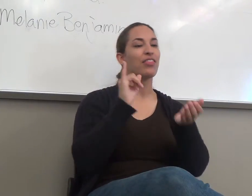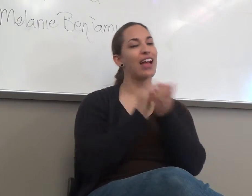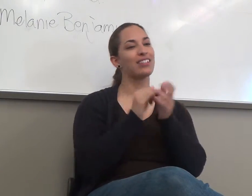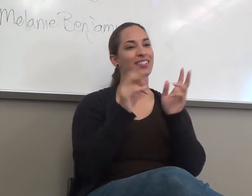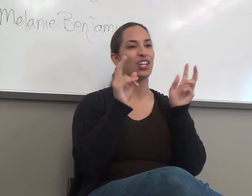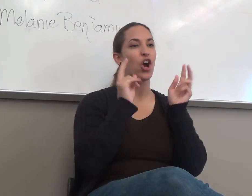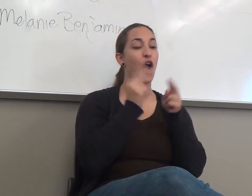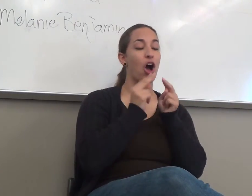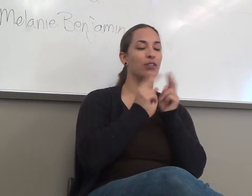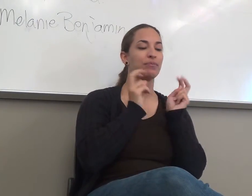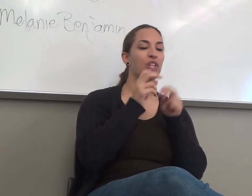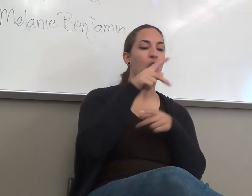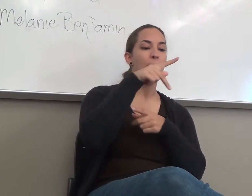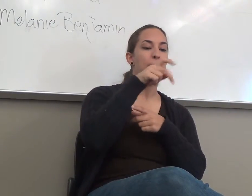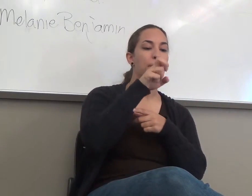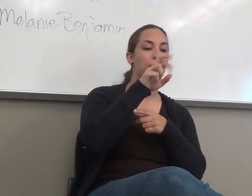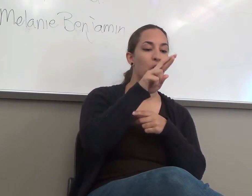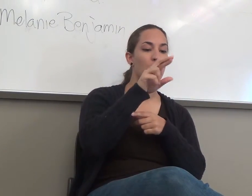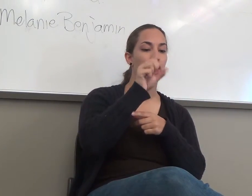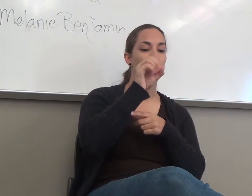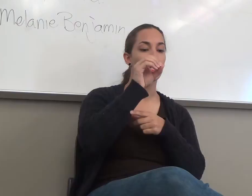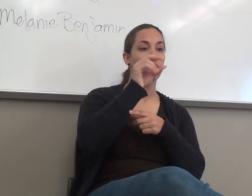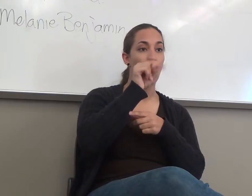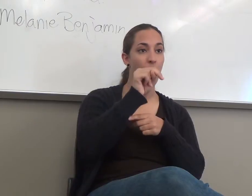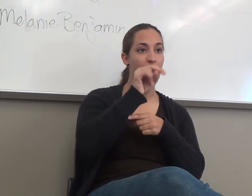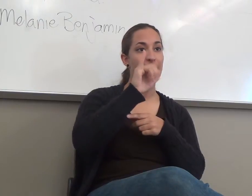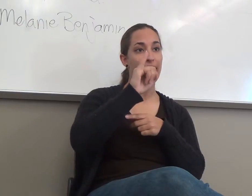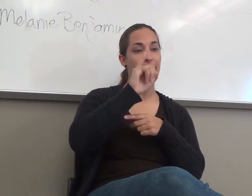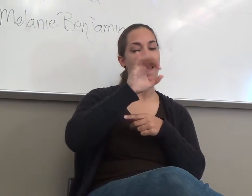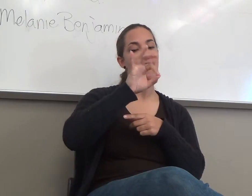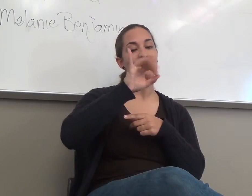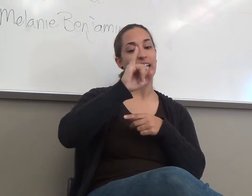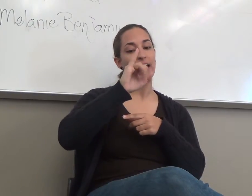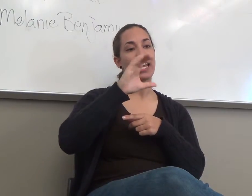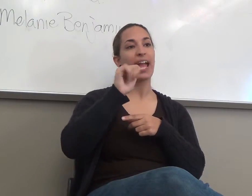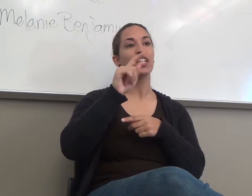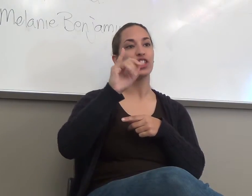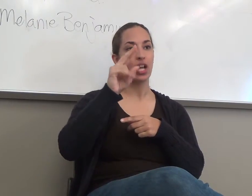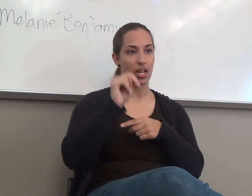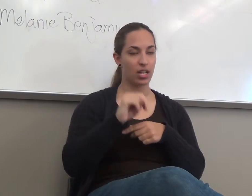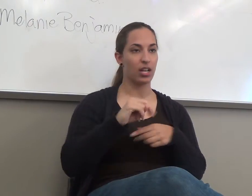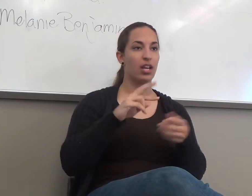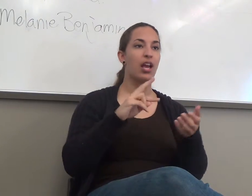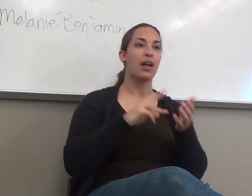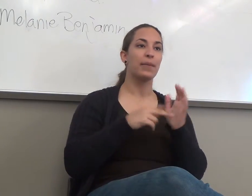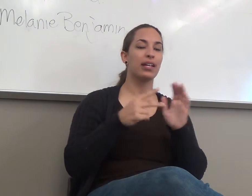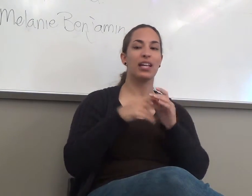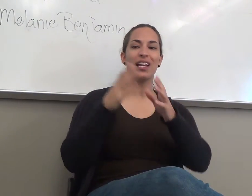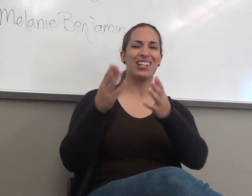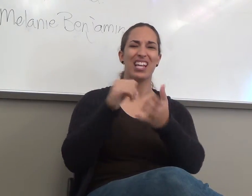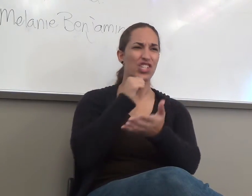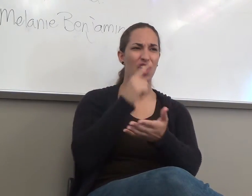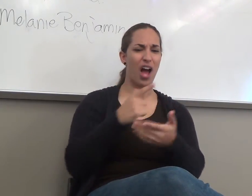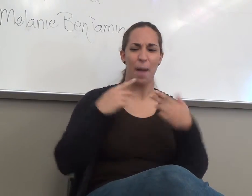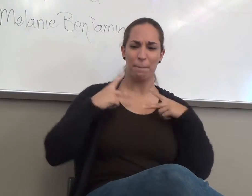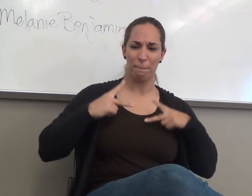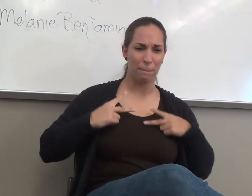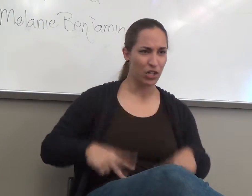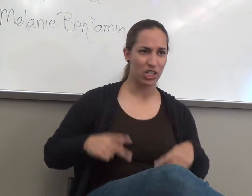day the human qualities of being rude and crazy. We say that all the time, it's a crazy day. But actually a day itself can't